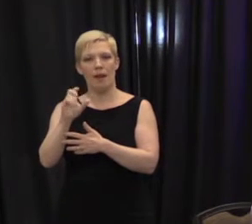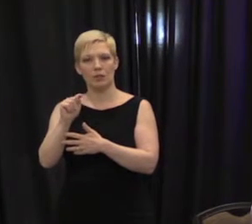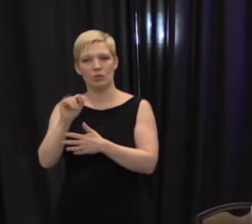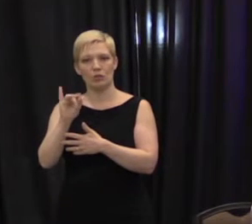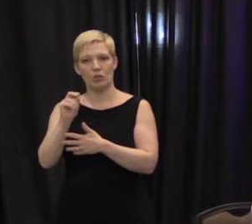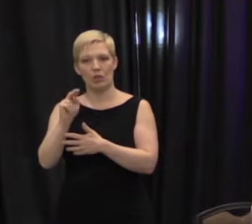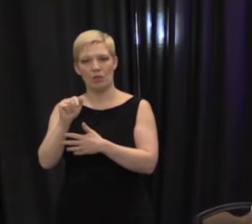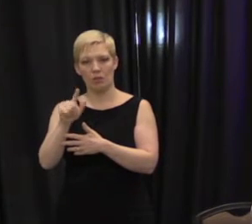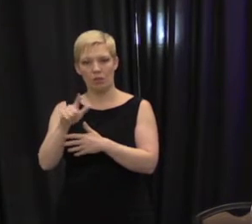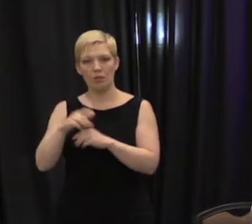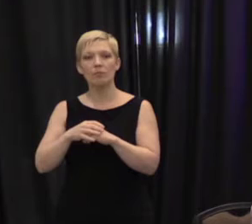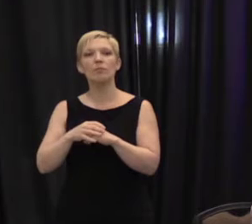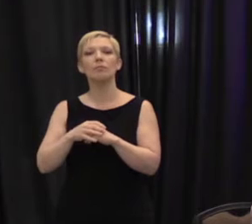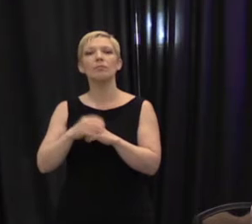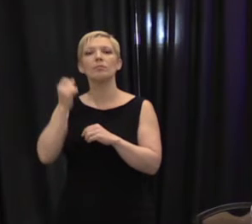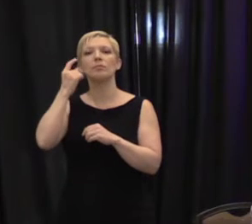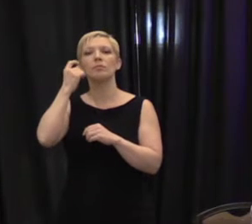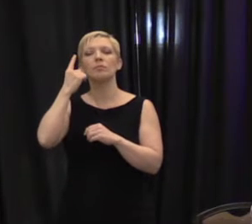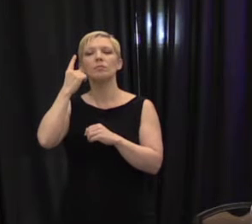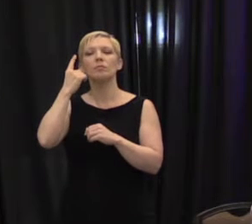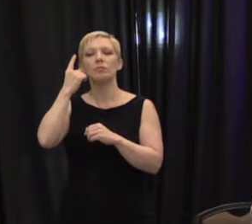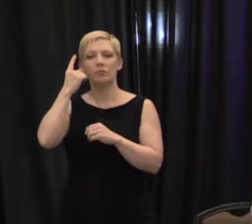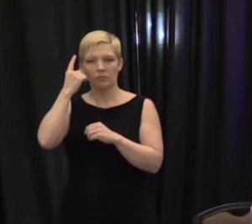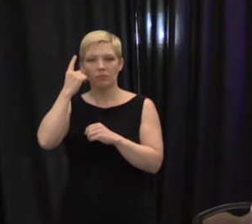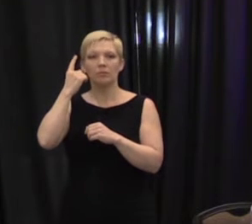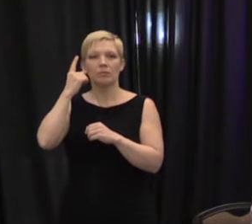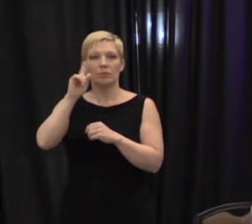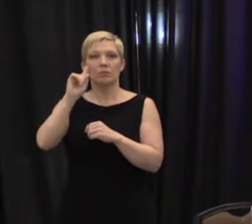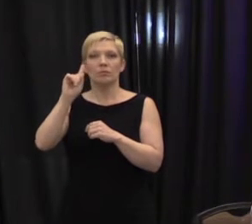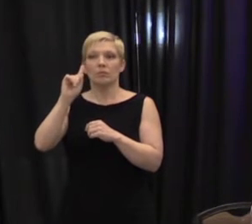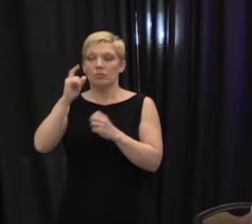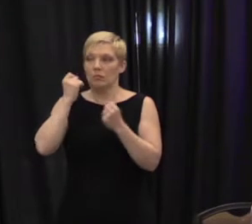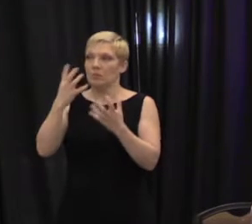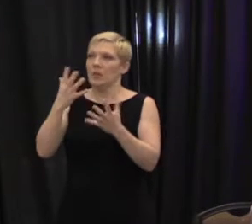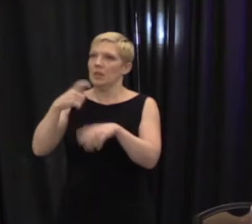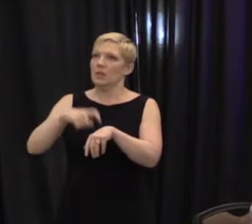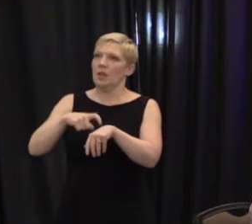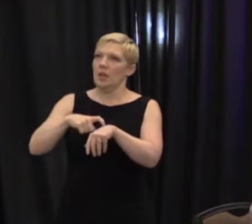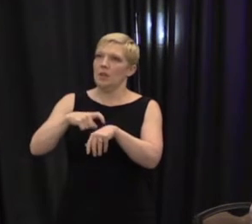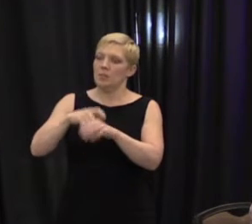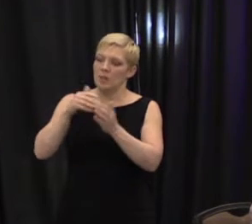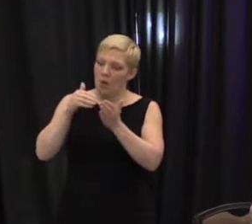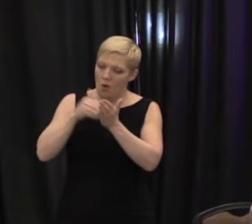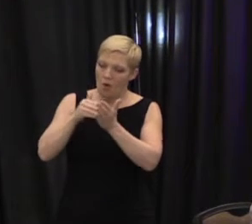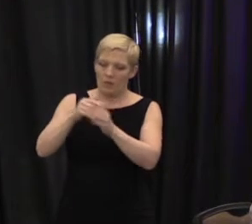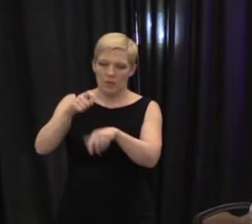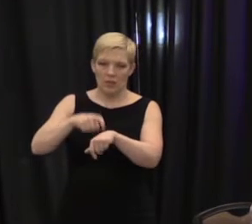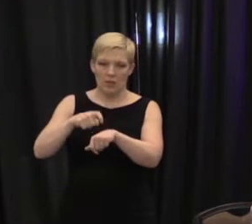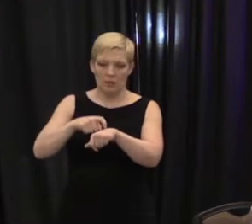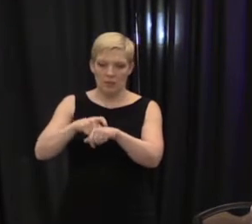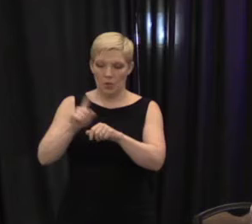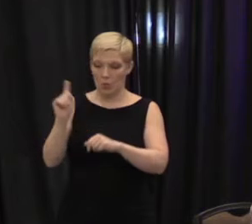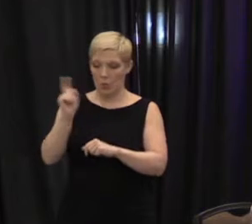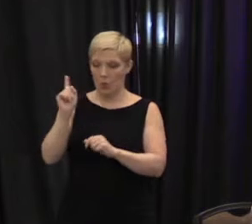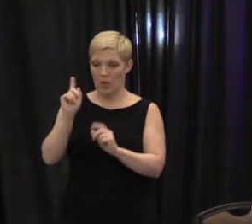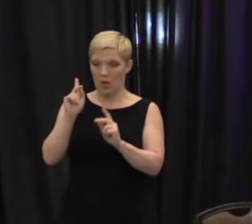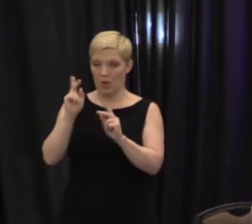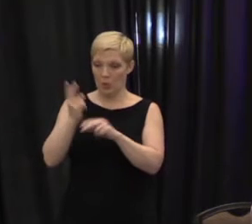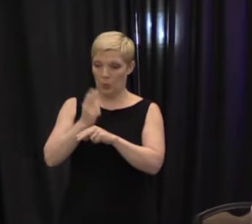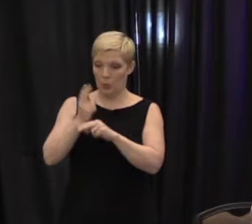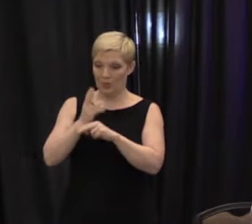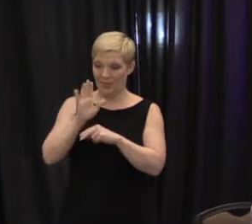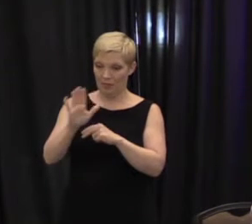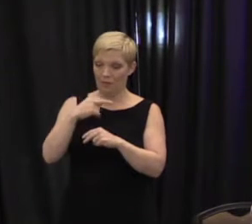so many things where people invite young people to the table just for them to be there and not actually use their voice, use